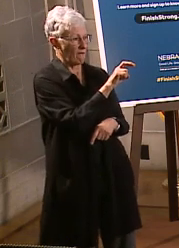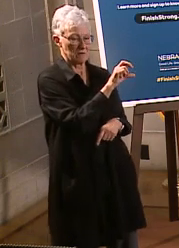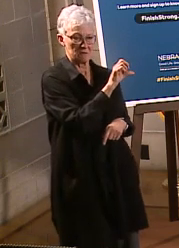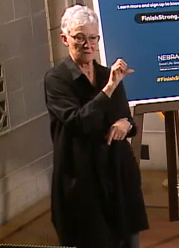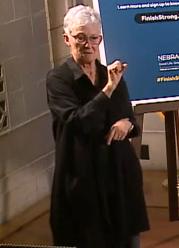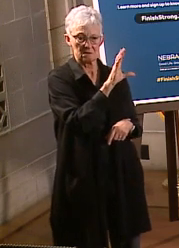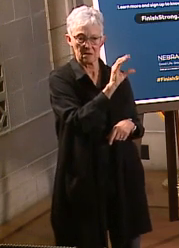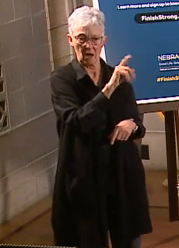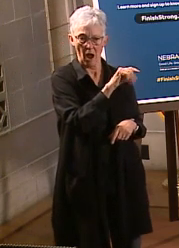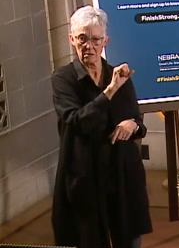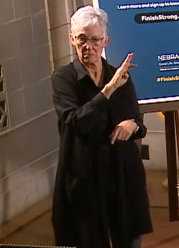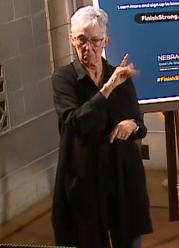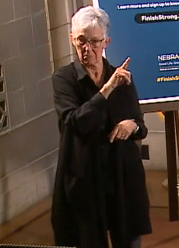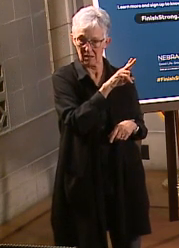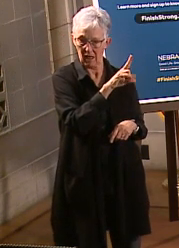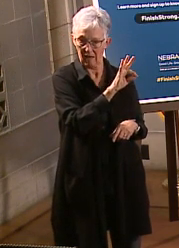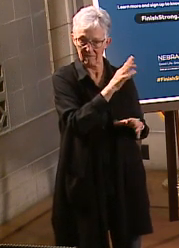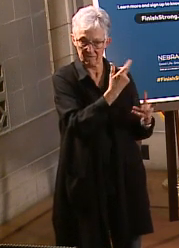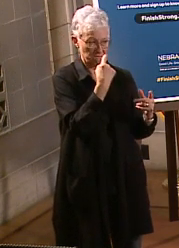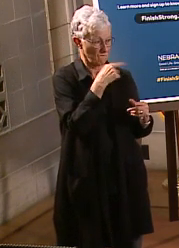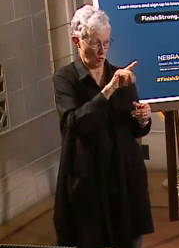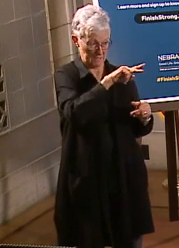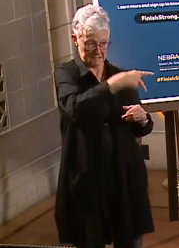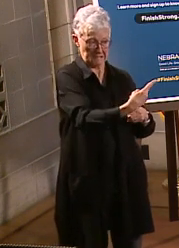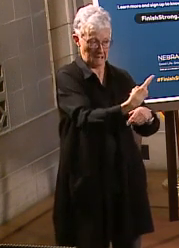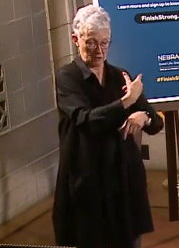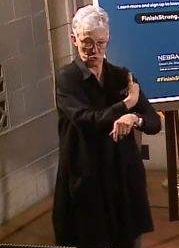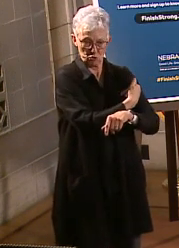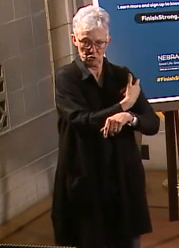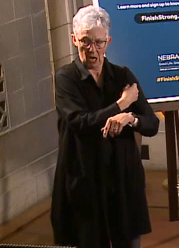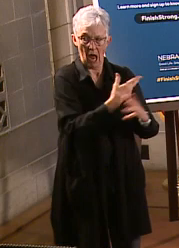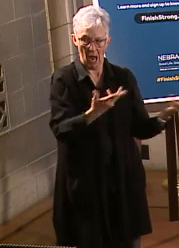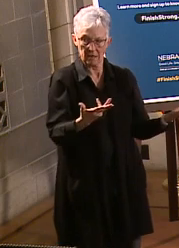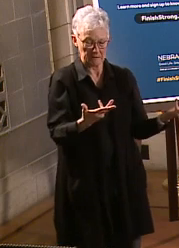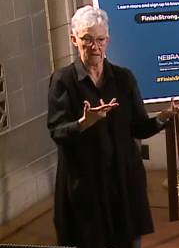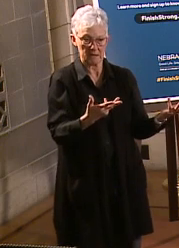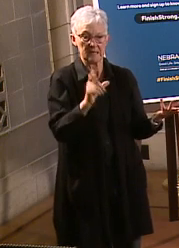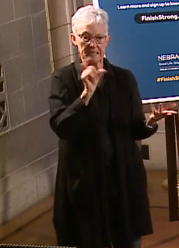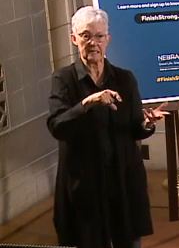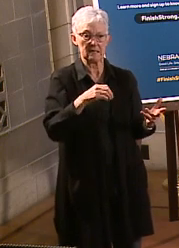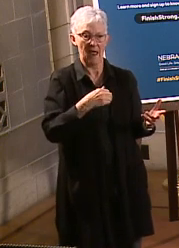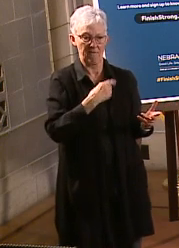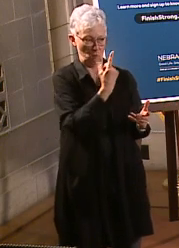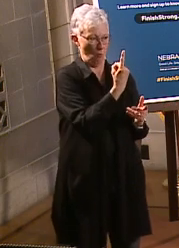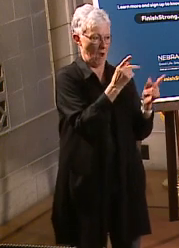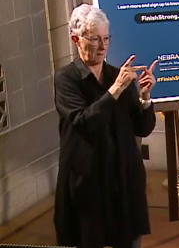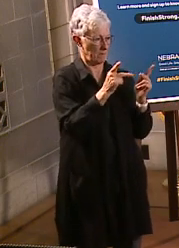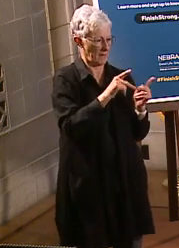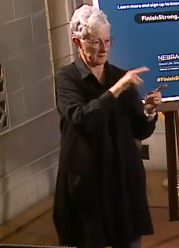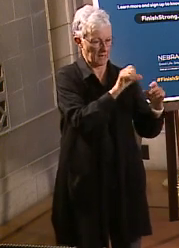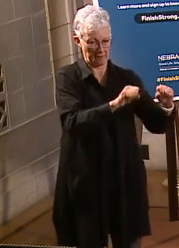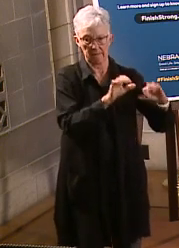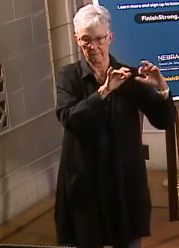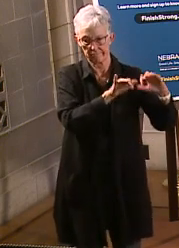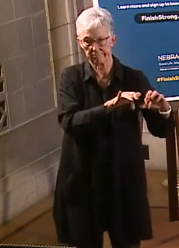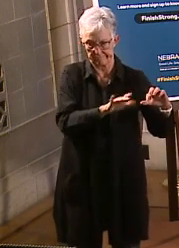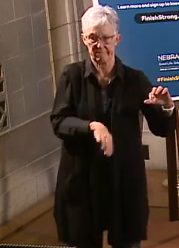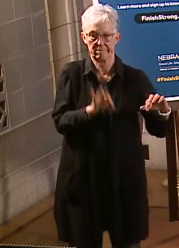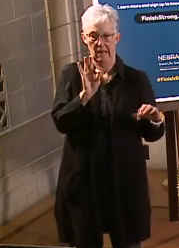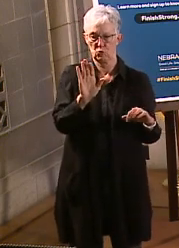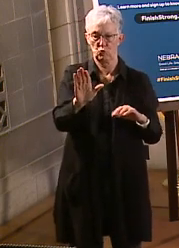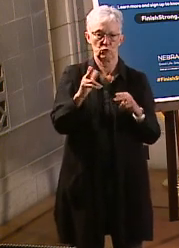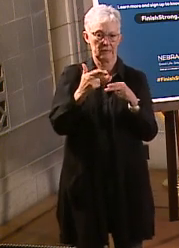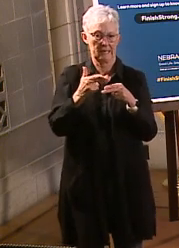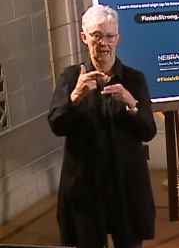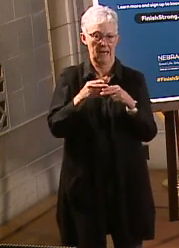that allows us to manage that. So we will be doing that once we get that system up and running. And then also, I just want to highlight a little bit also about the